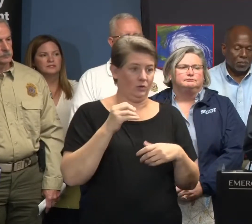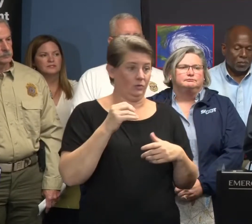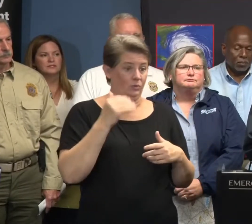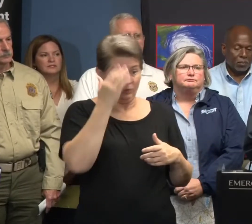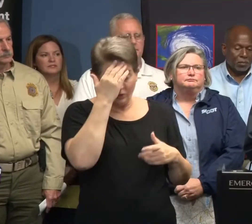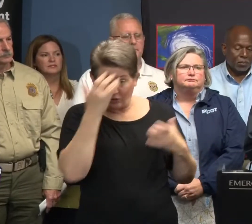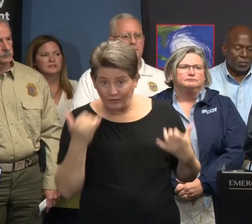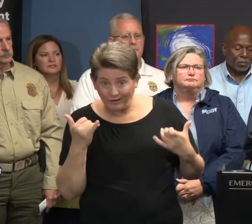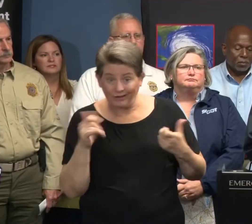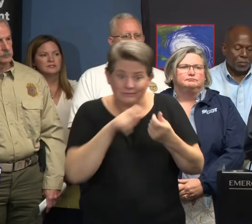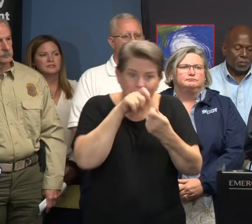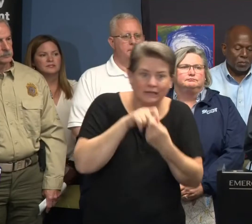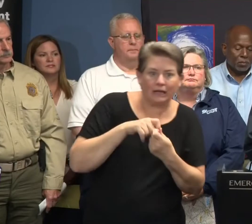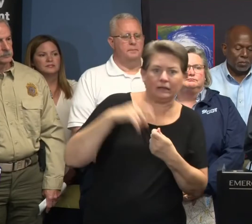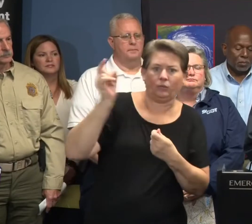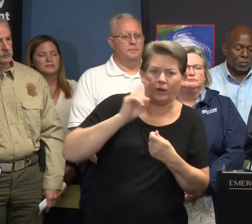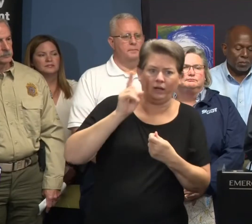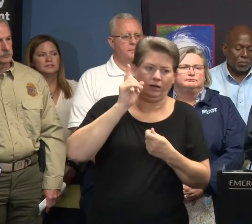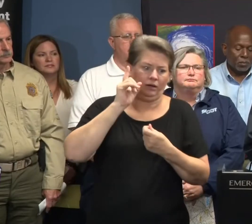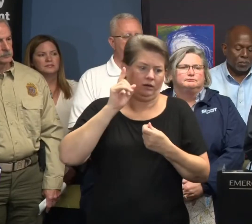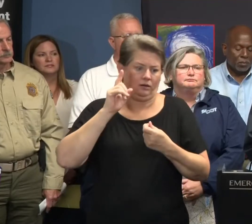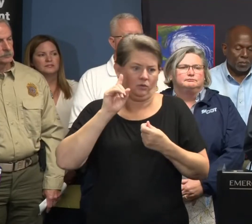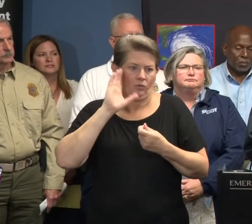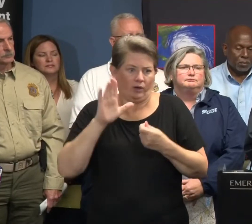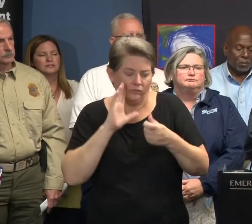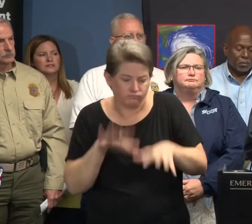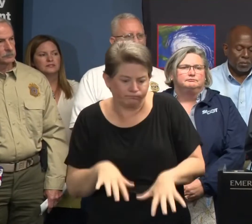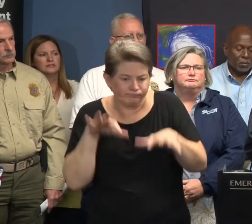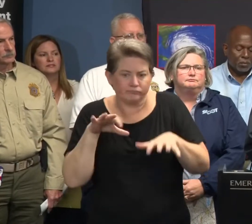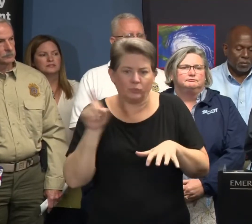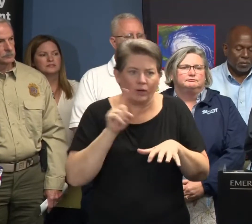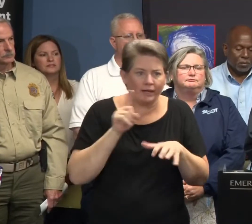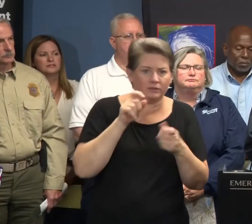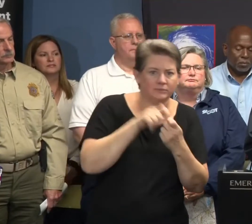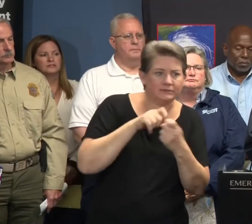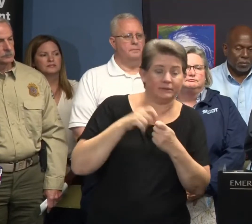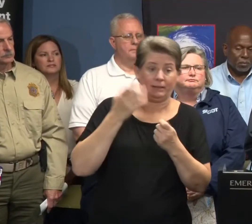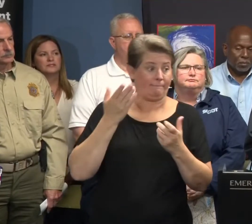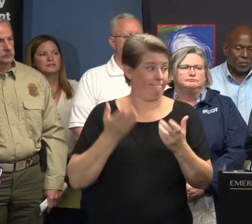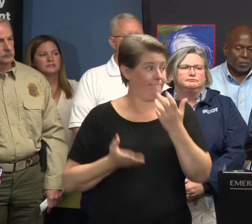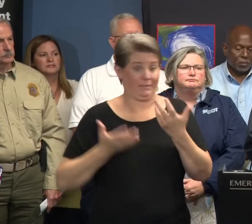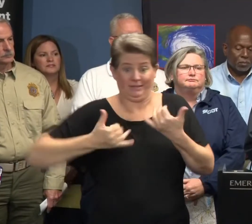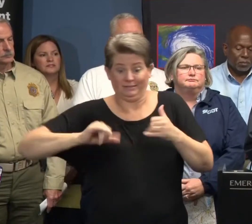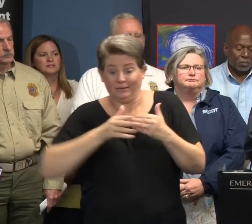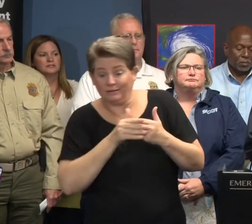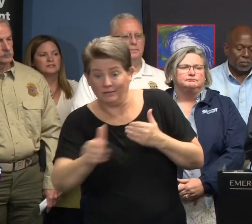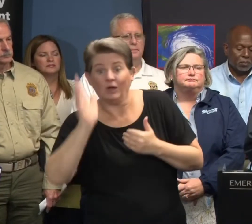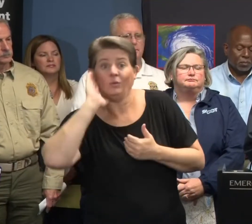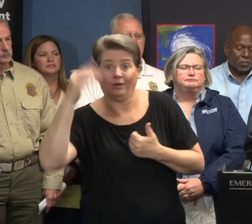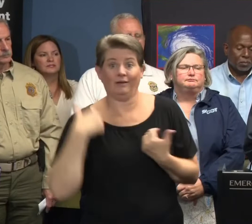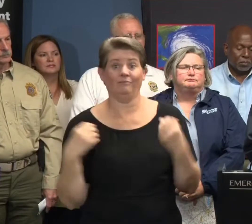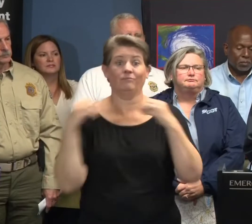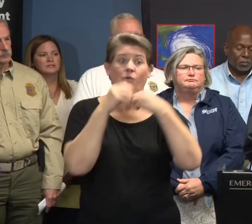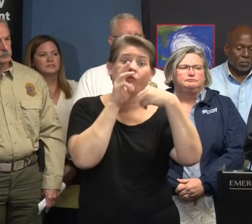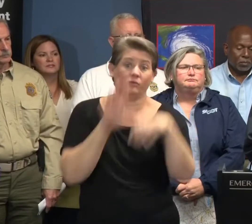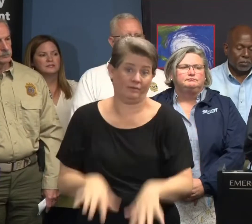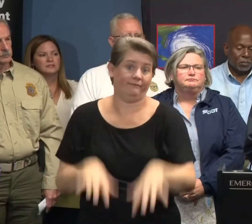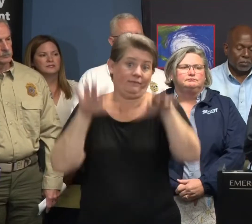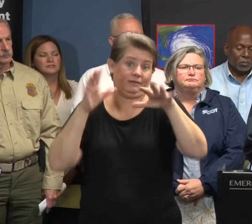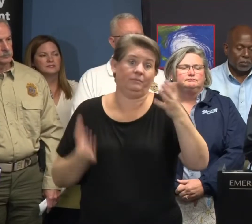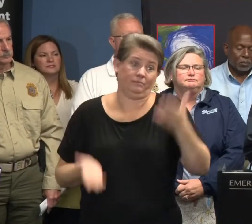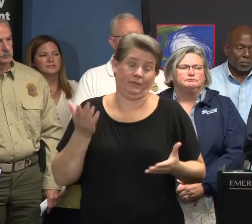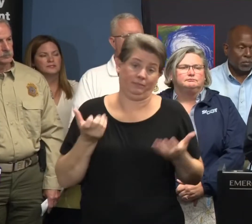or how deep it's going to be in various places. And there may be some flooding that we haven't seen yet as the water makes its way down